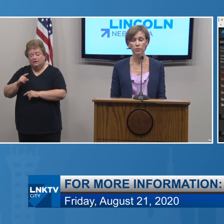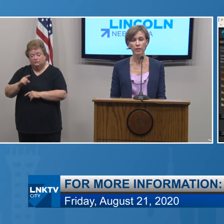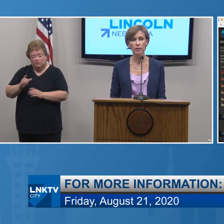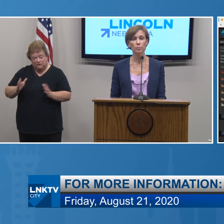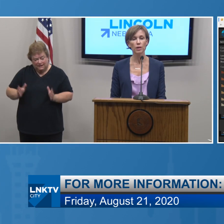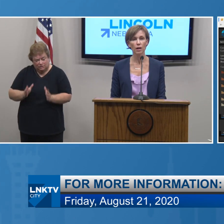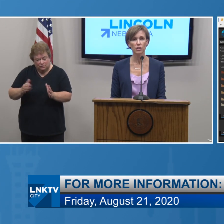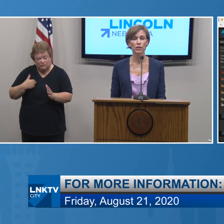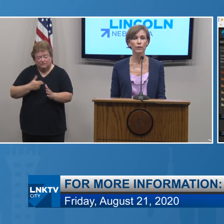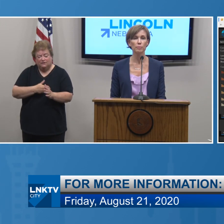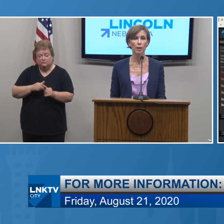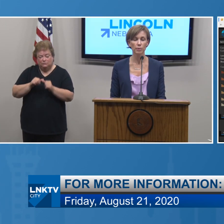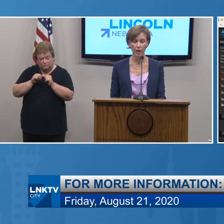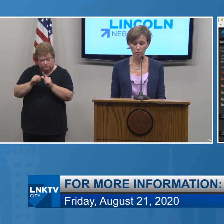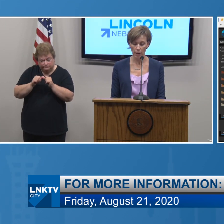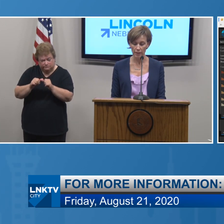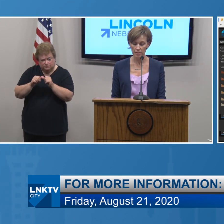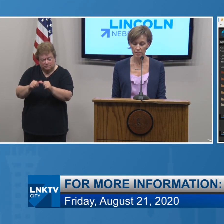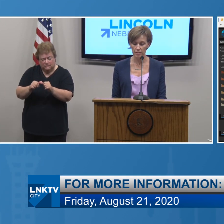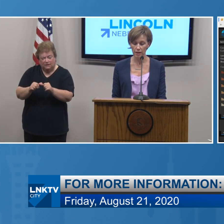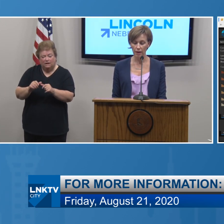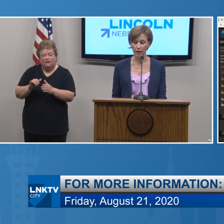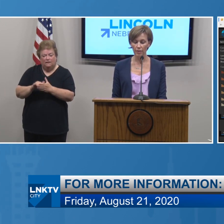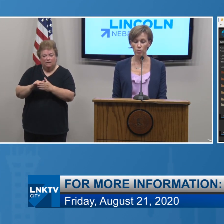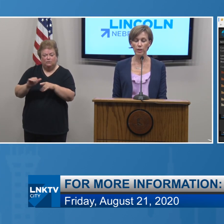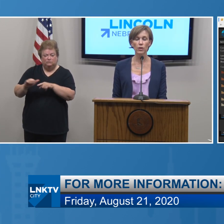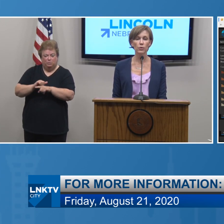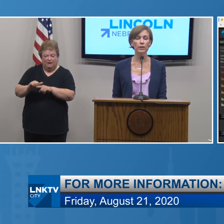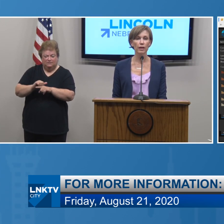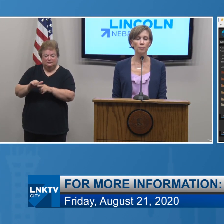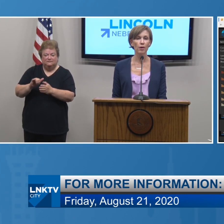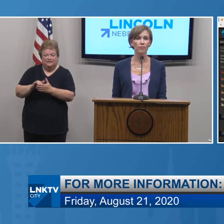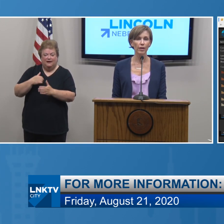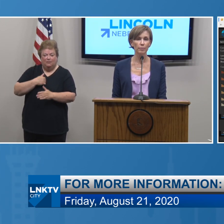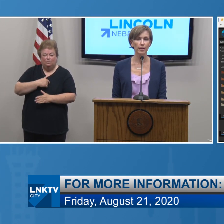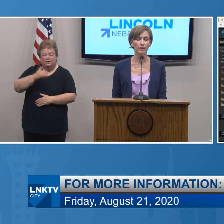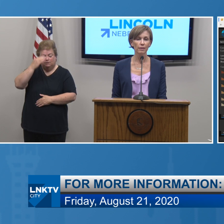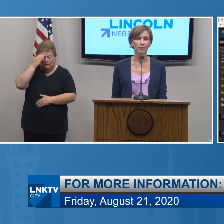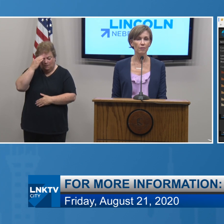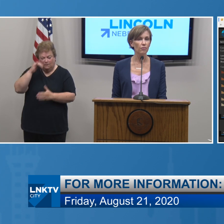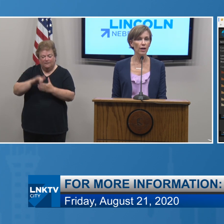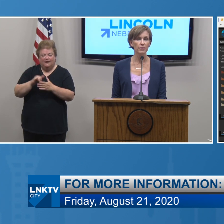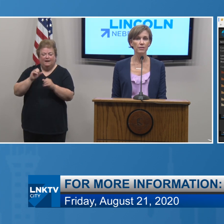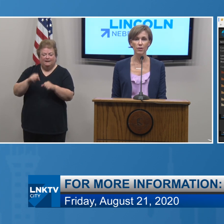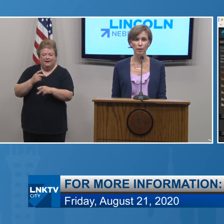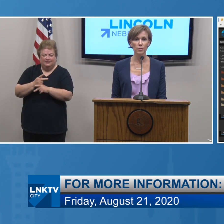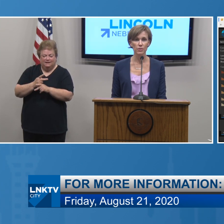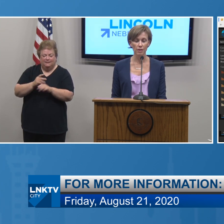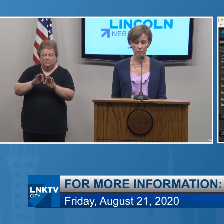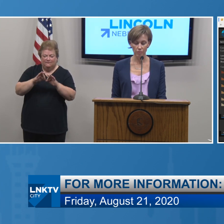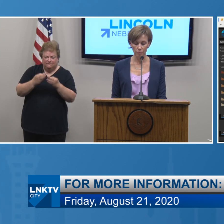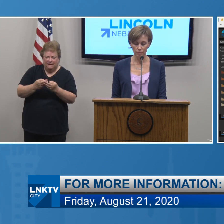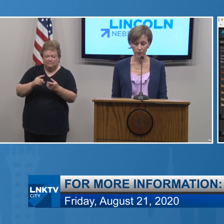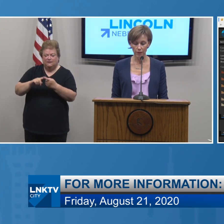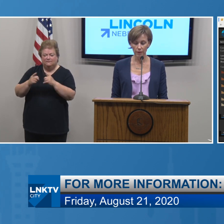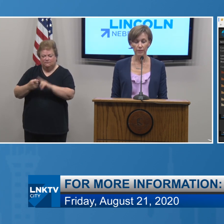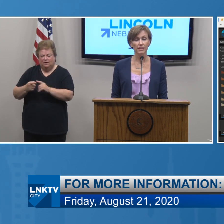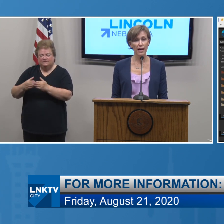the proven precautionary public health practices that we know can keep our family, our friends, and our neighbors